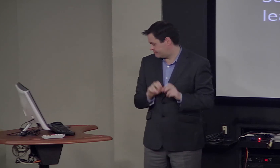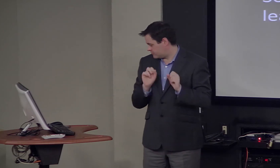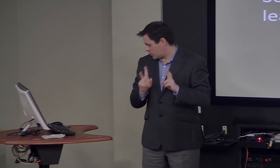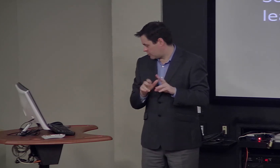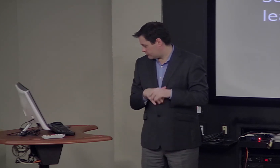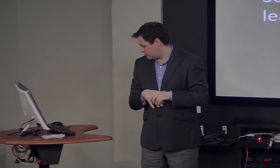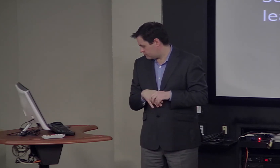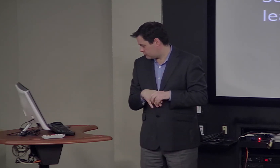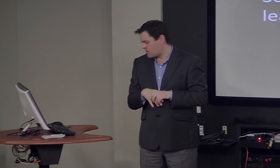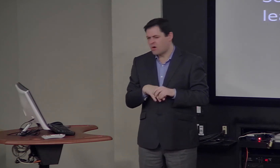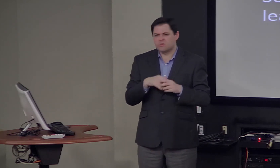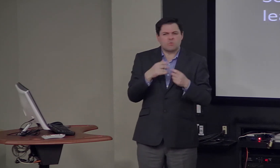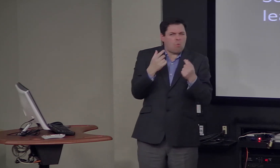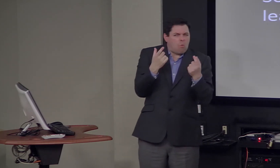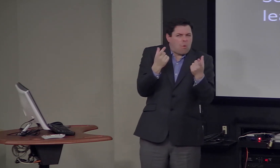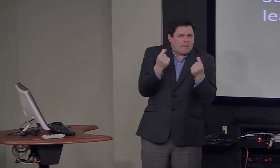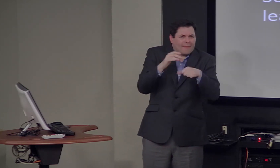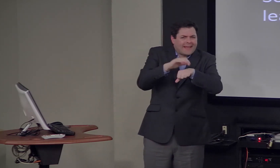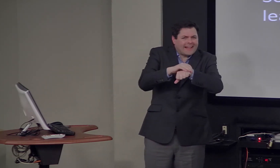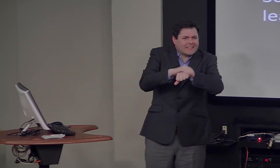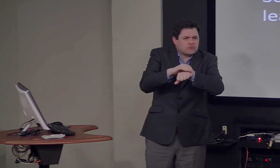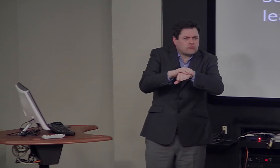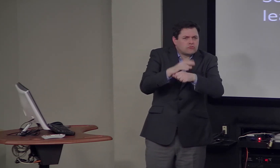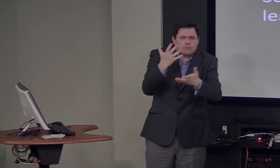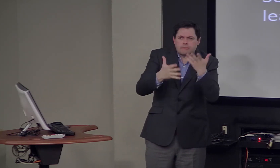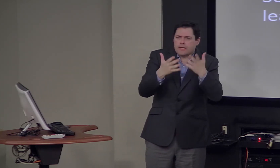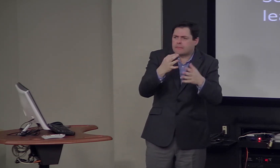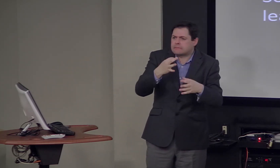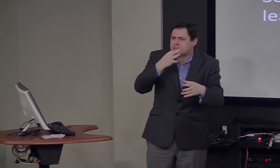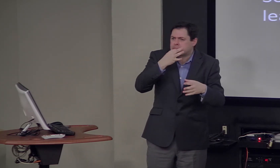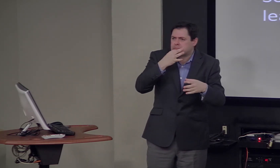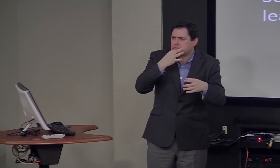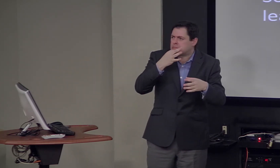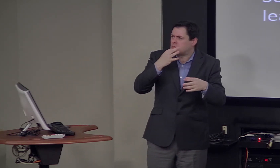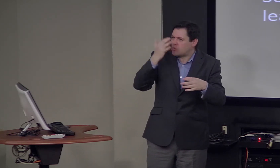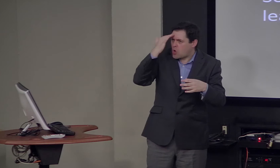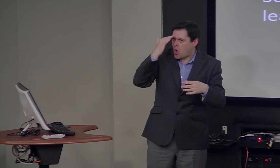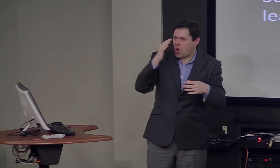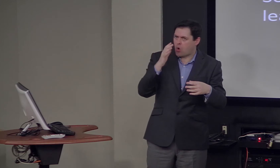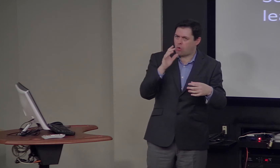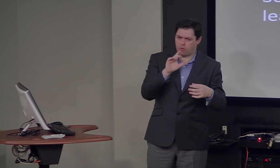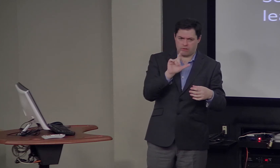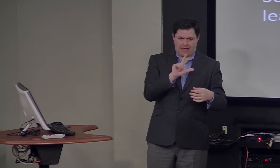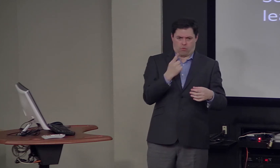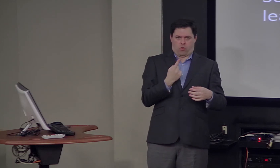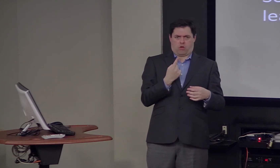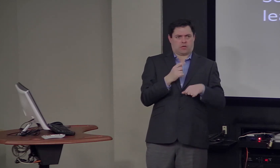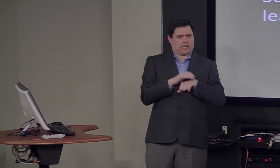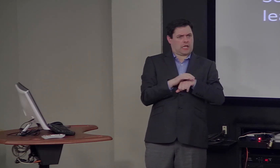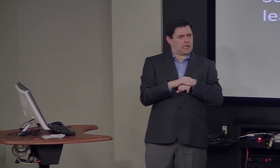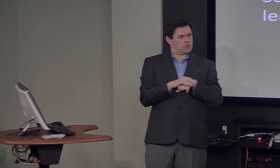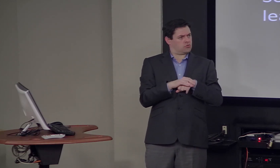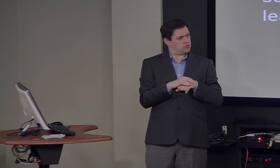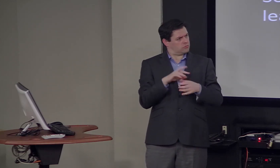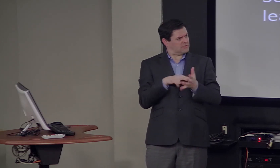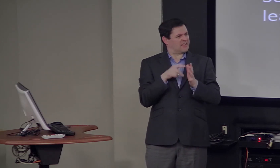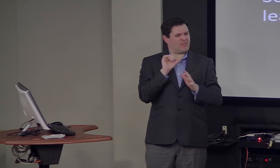and interpreting skills don't always translate equally. So then next we looked at English skills. If a person has